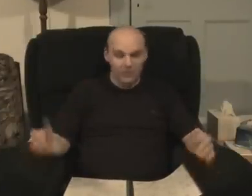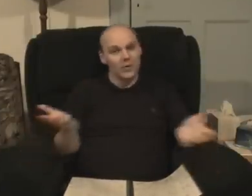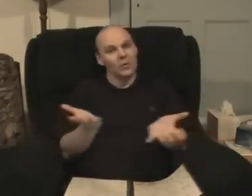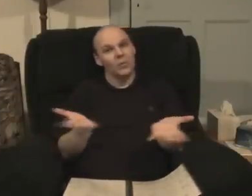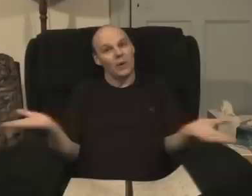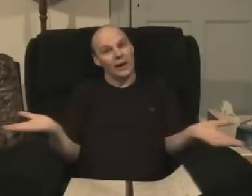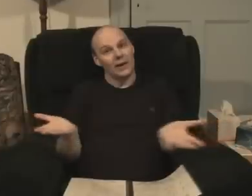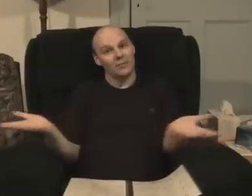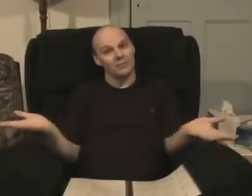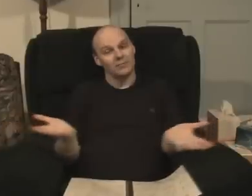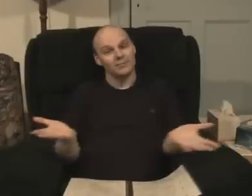Where?